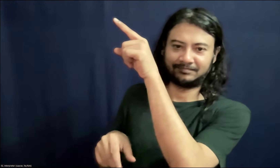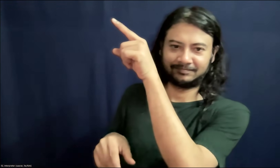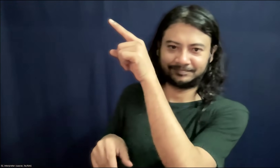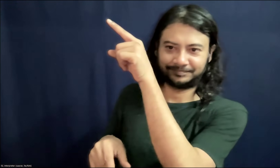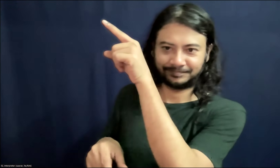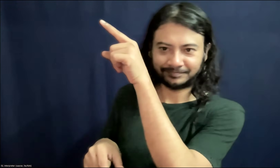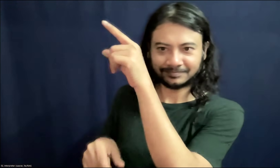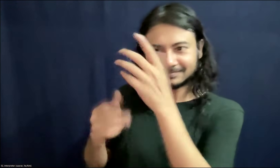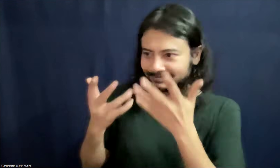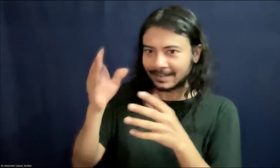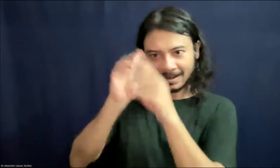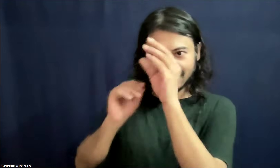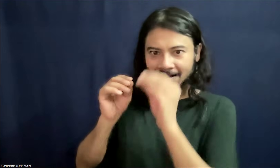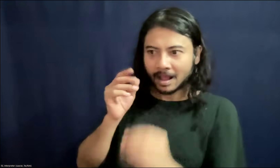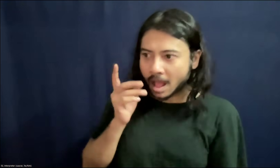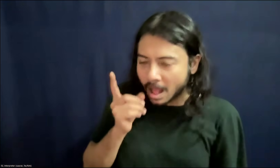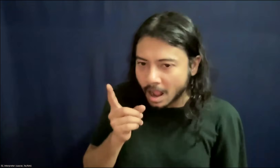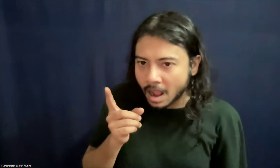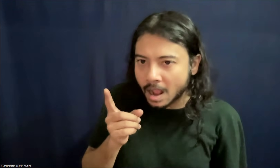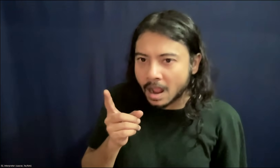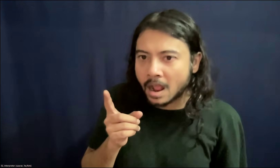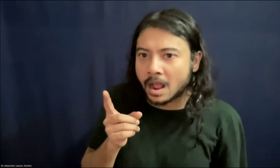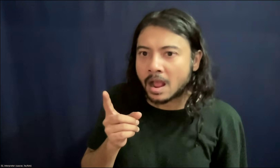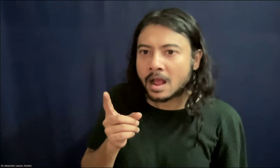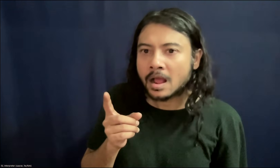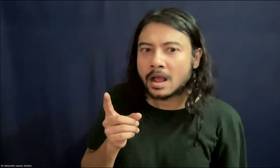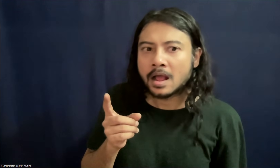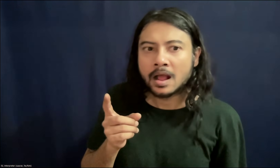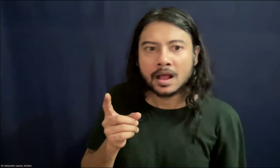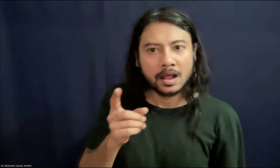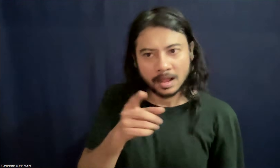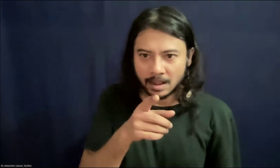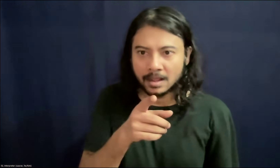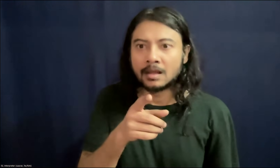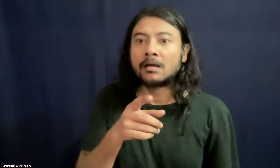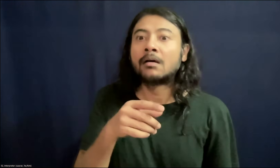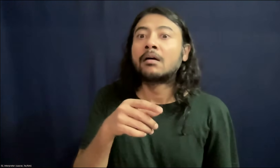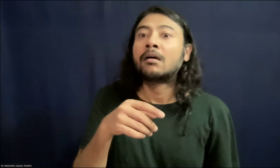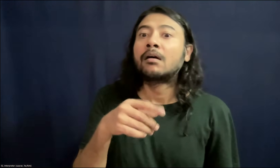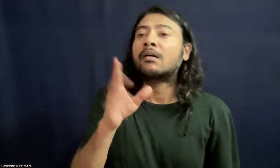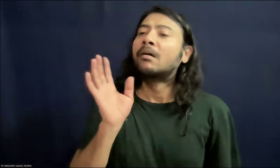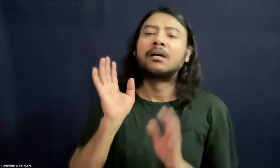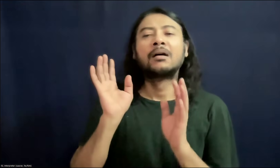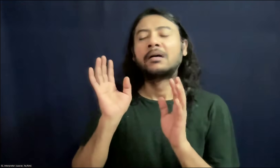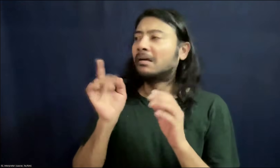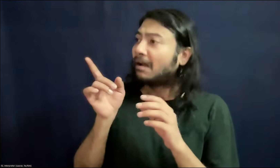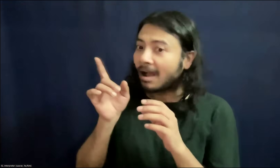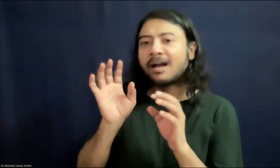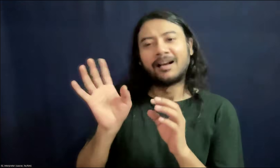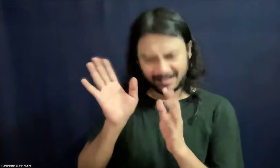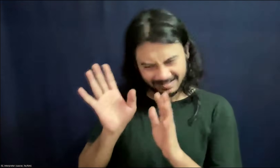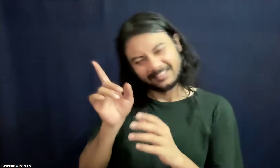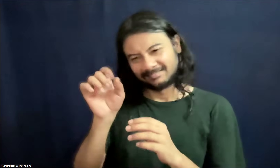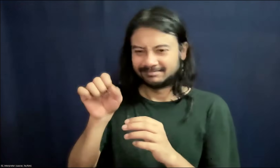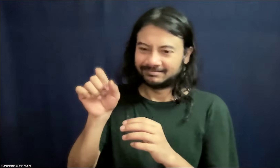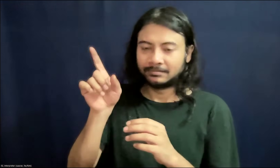don't just try to remain idle. Try to establish a connection with Krishna. Try to think what we